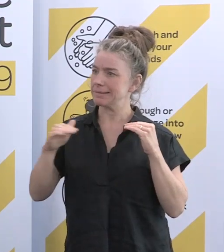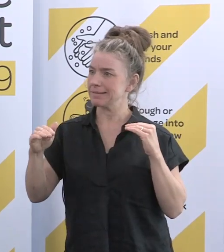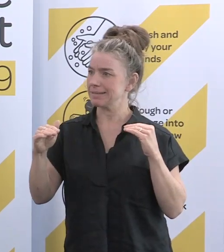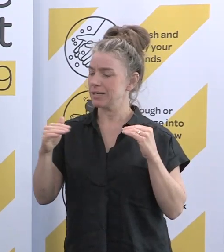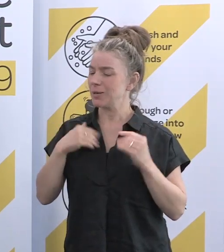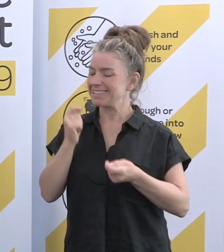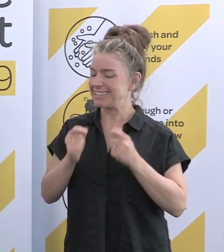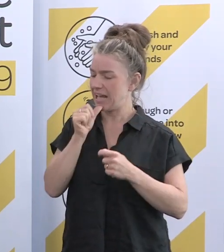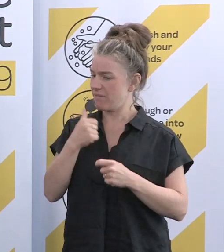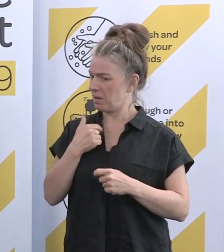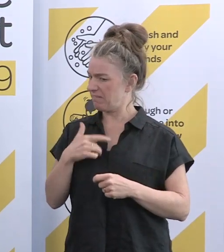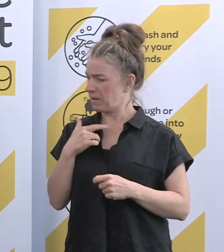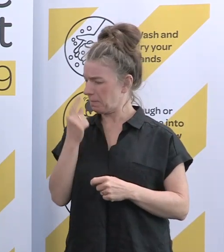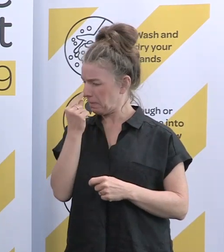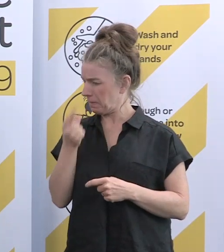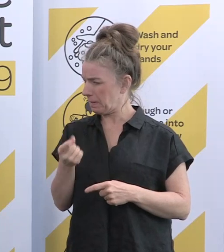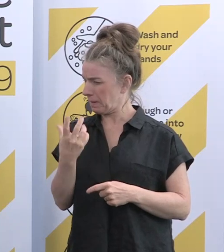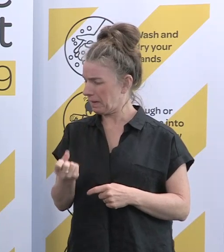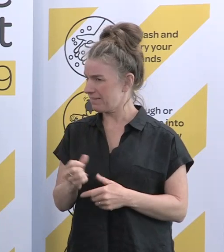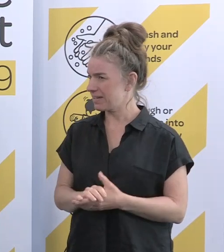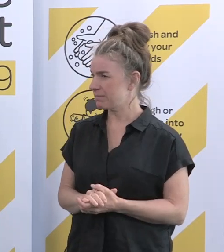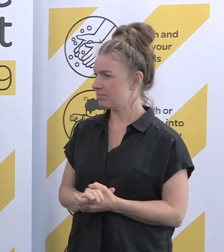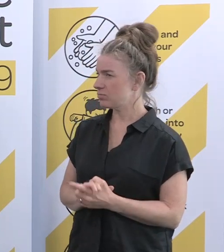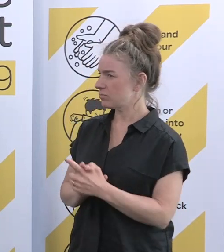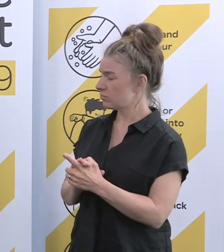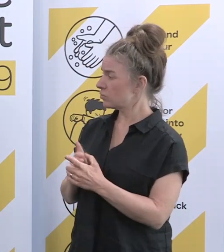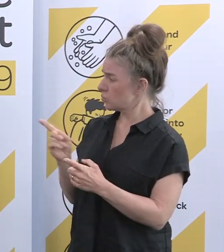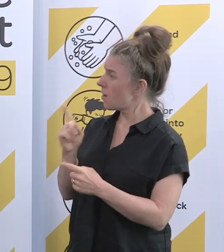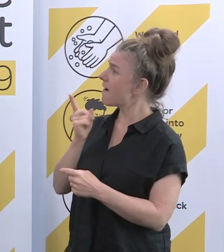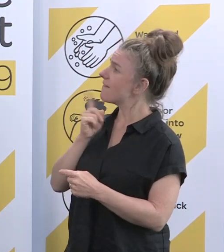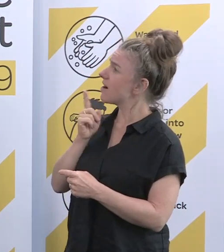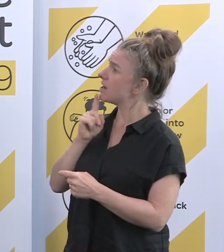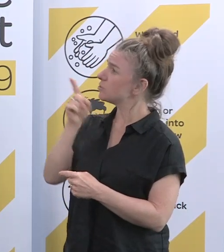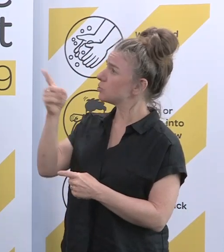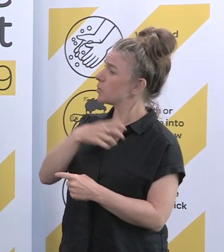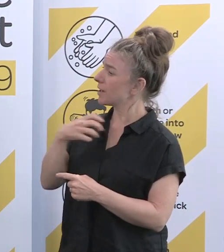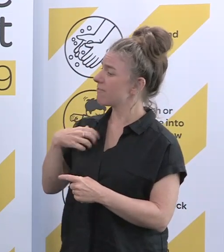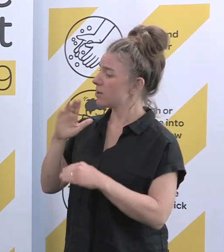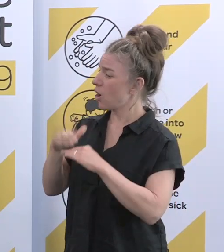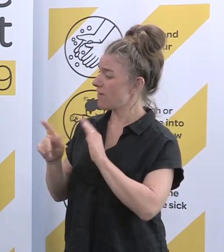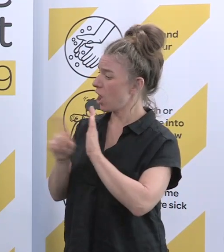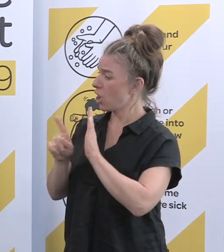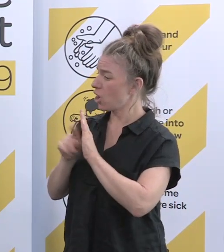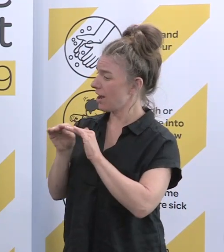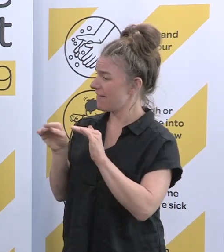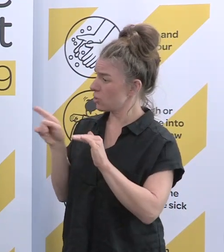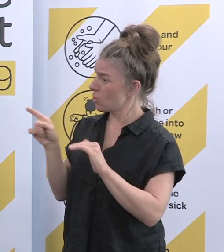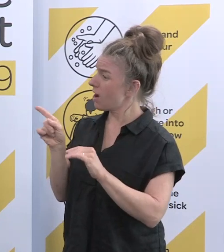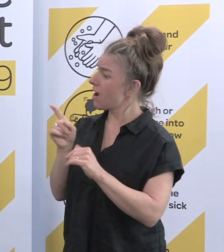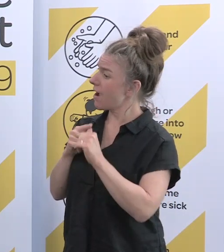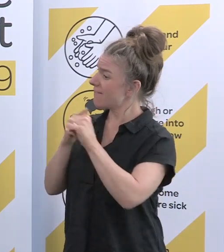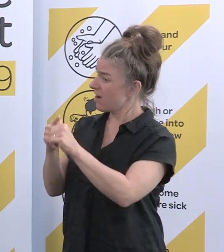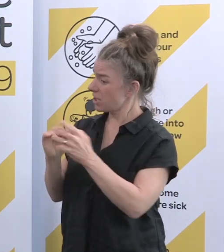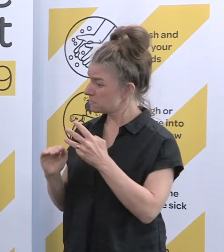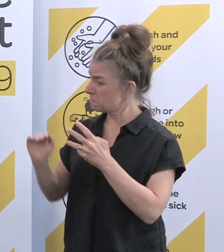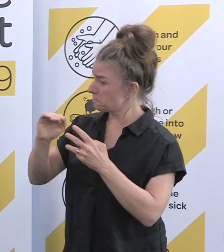suspicion. So what have you advised? Advice to the government around that alert level, with today's jump in cases, are you advising that they lift it up